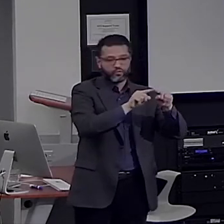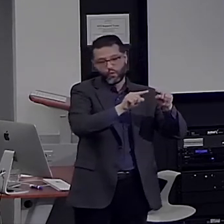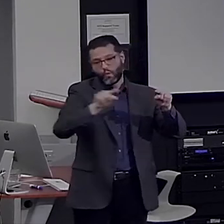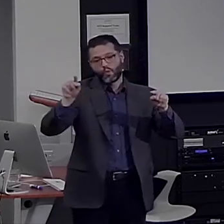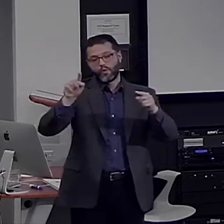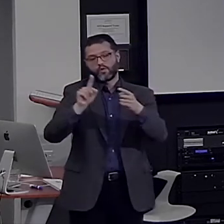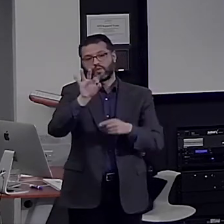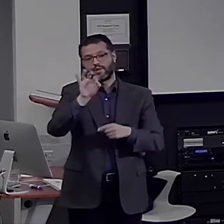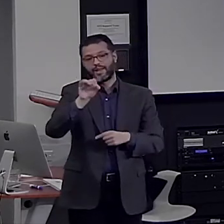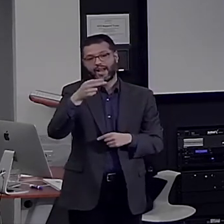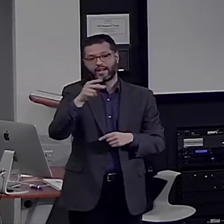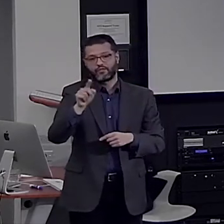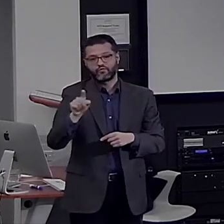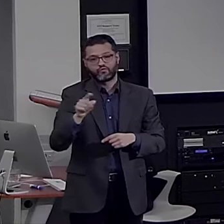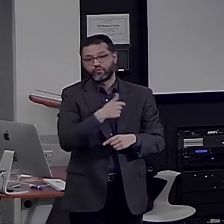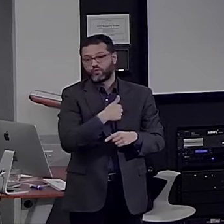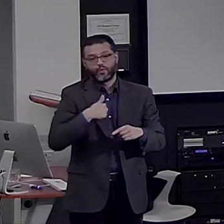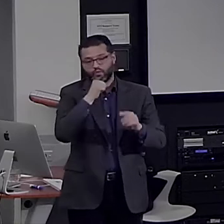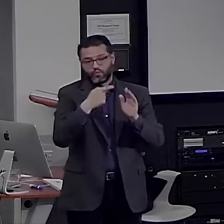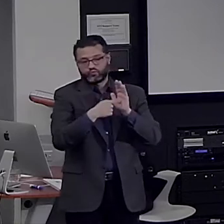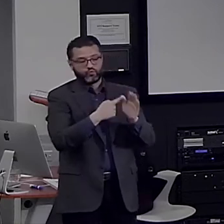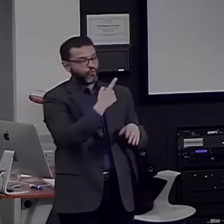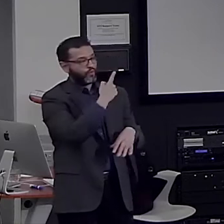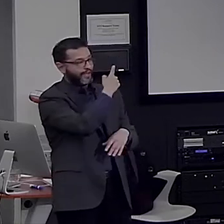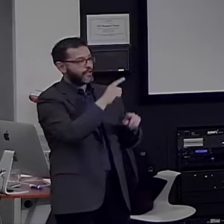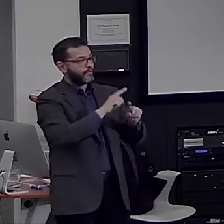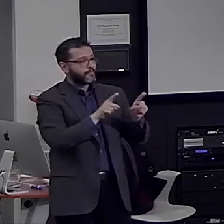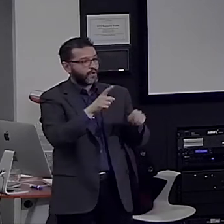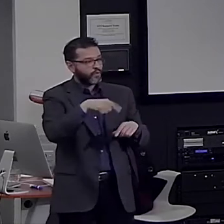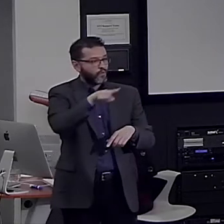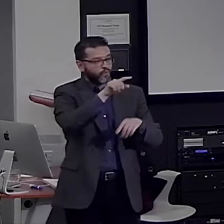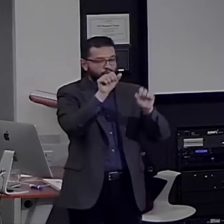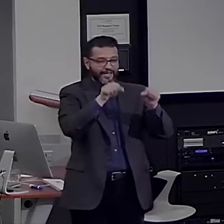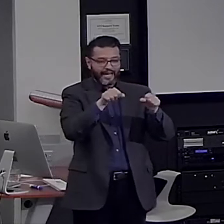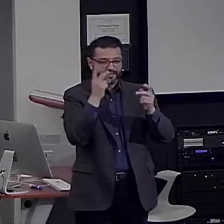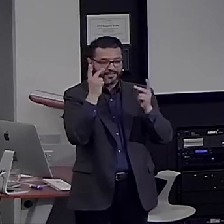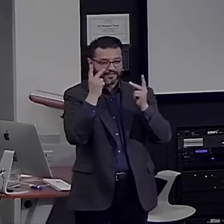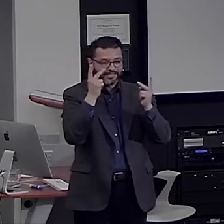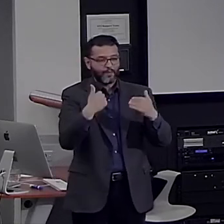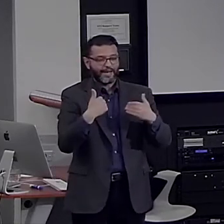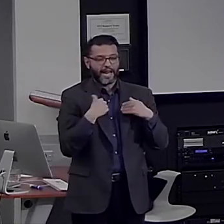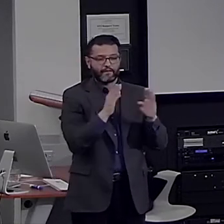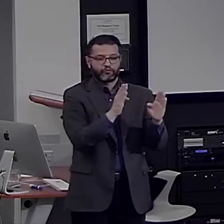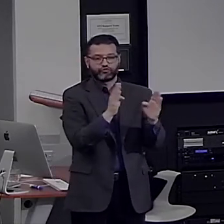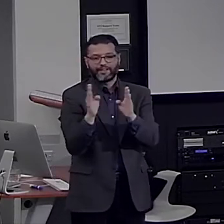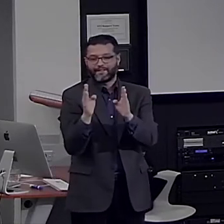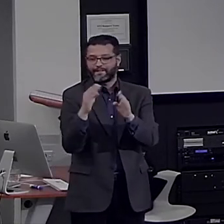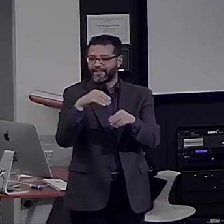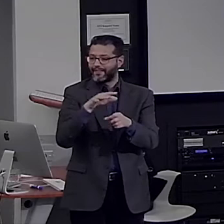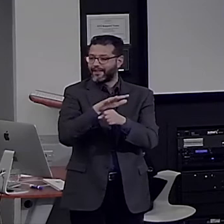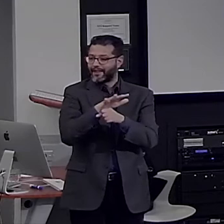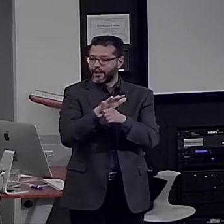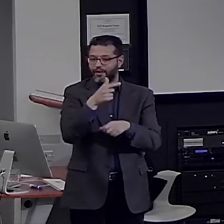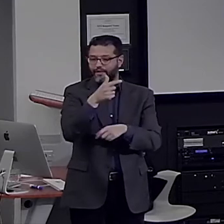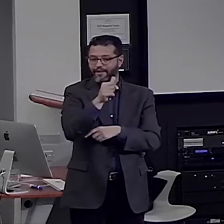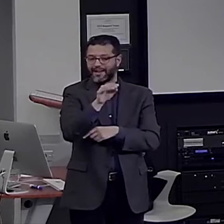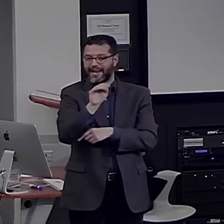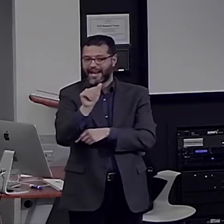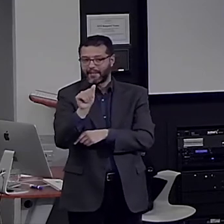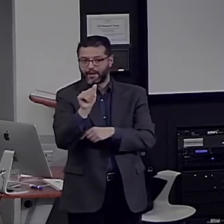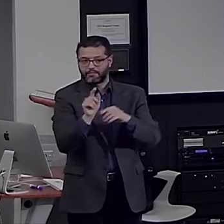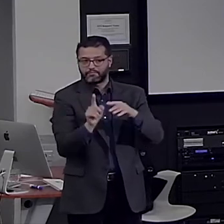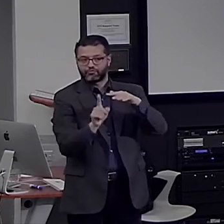show here which we've been looking at and we can see that there are shifts in the area of gamma that is present and also coupling with